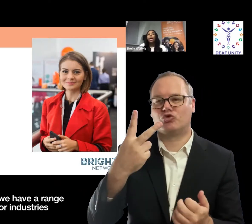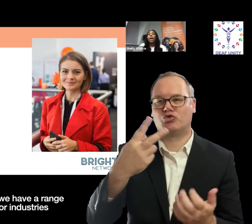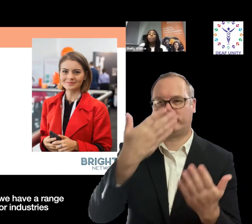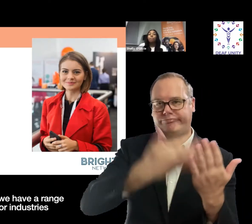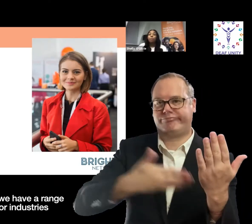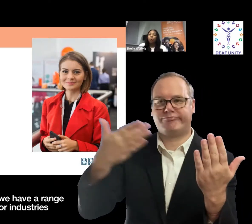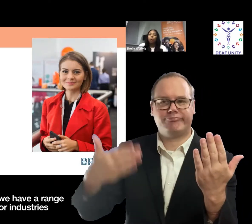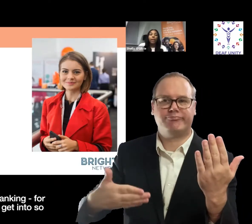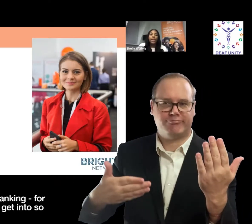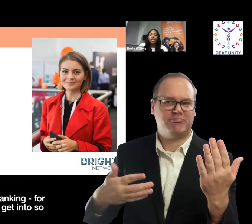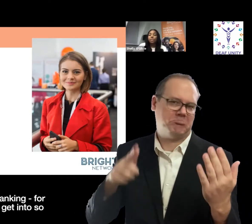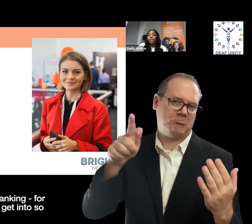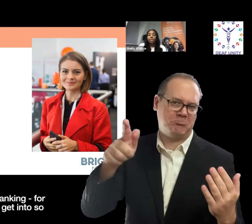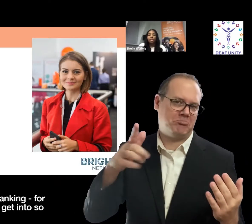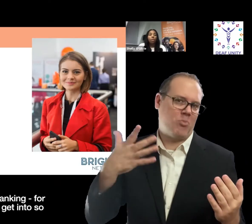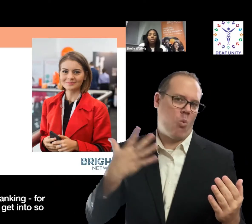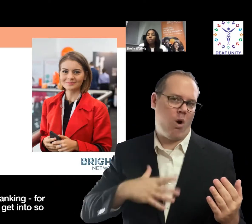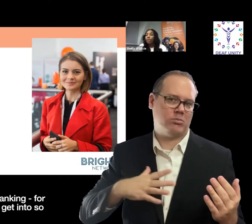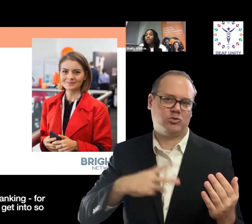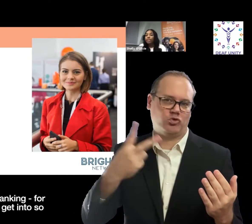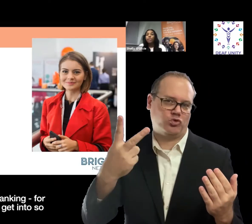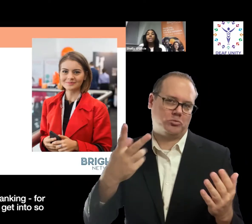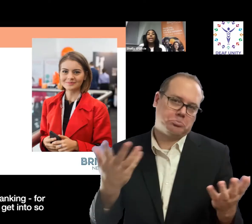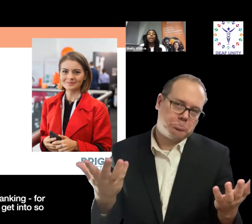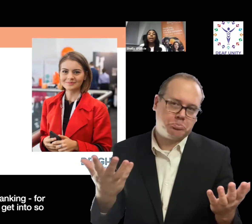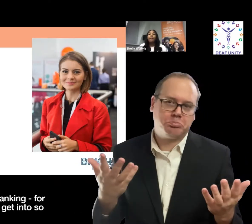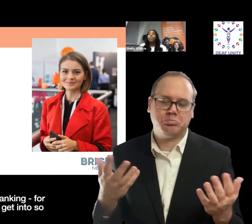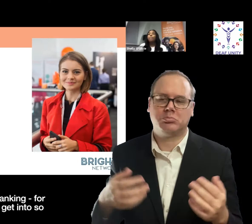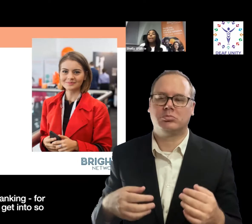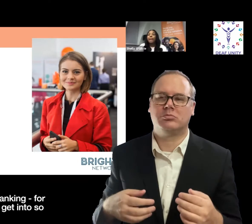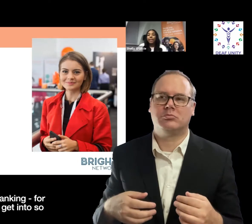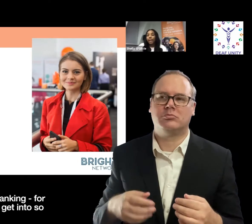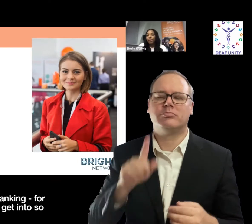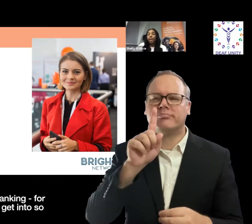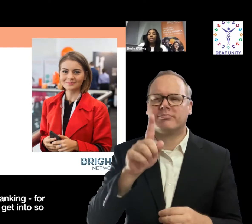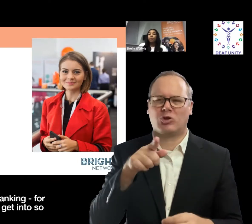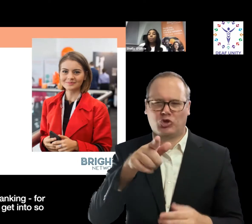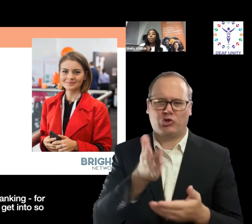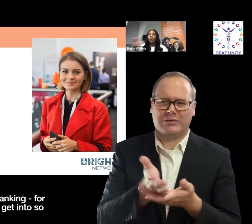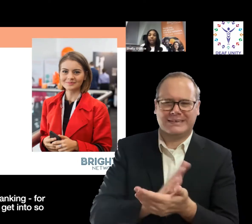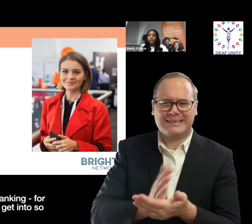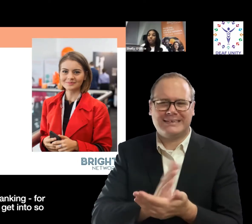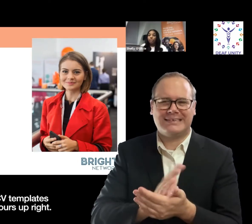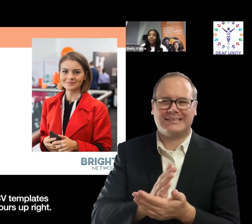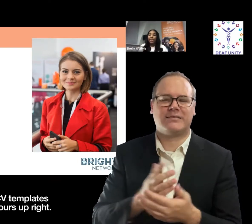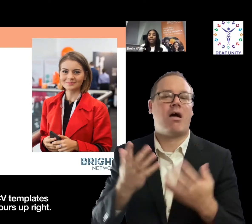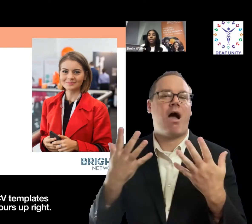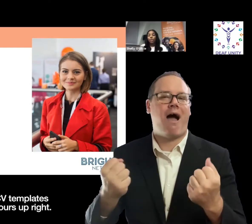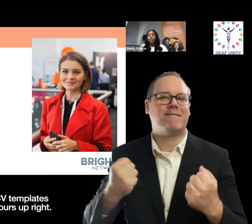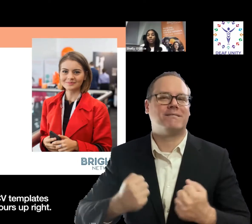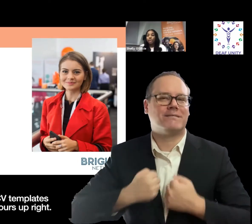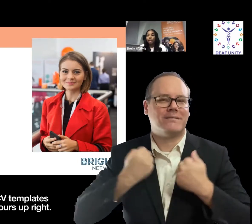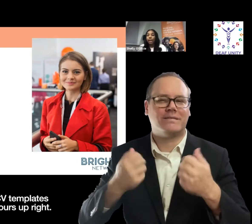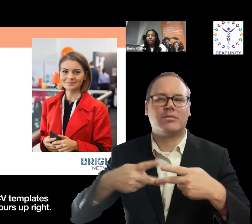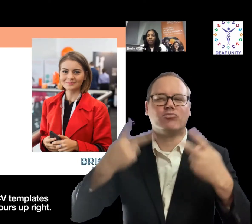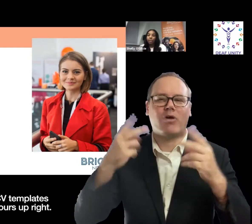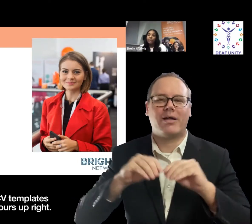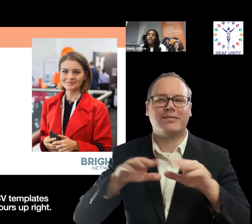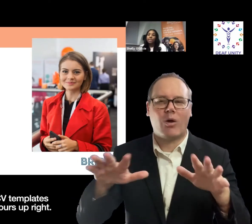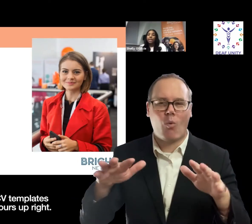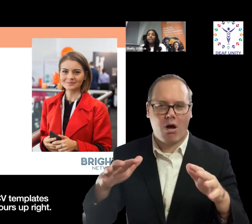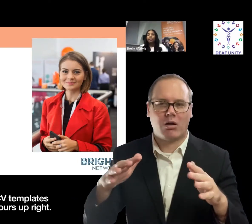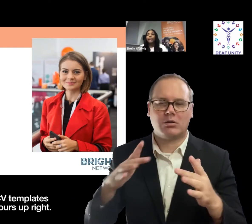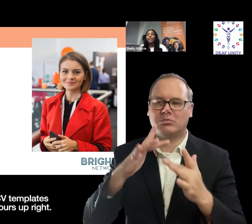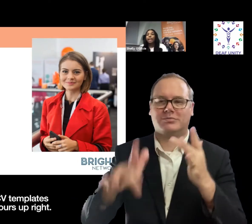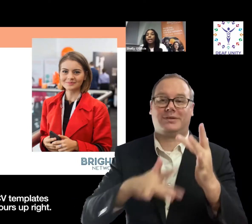you for industries such as the law, for consulting, for banking, for whatever industry you're trying to get into. So you can just have a look at